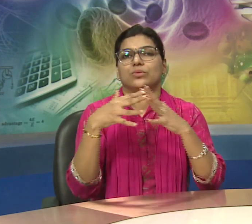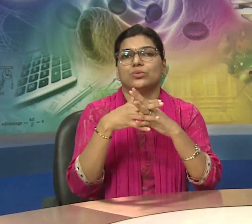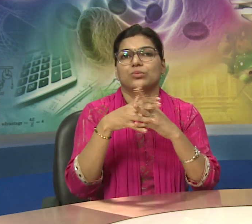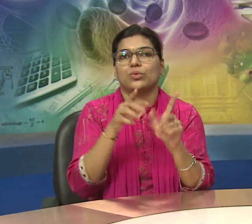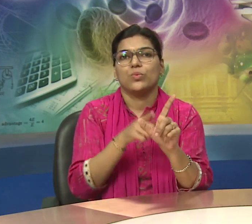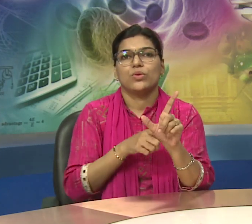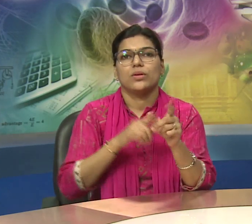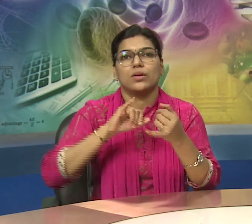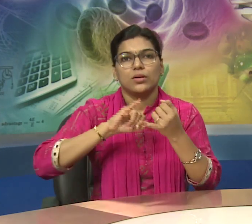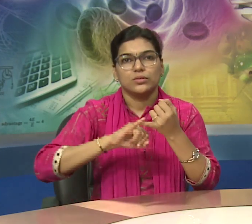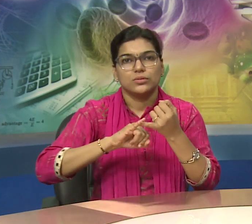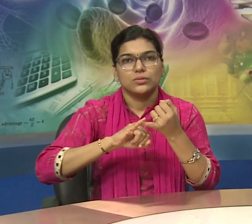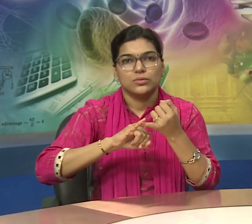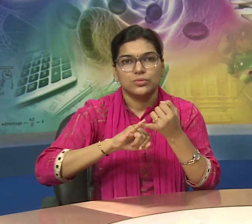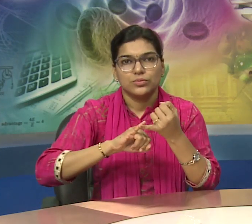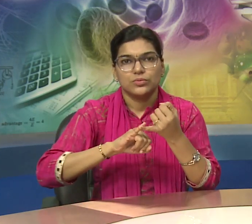also explains